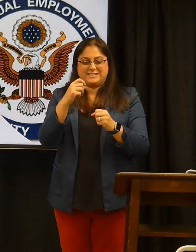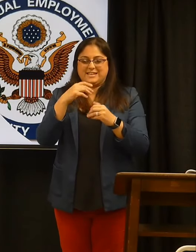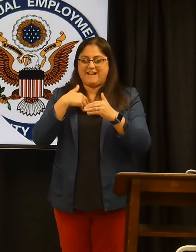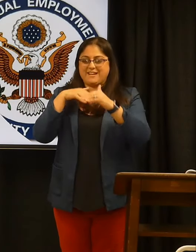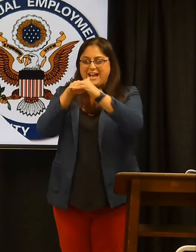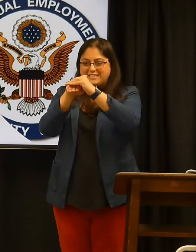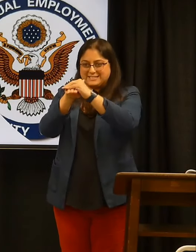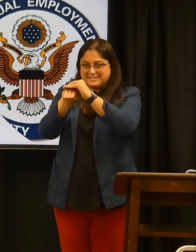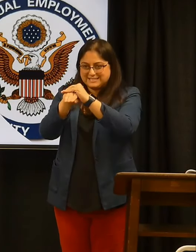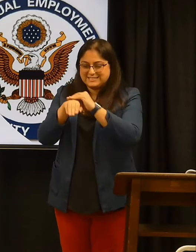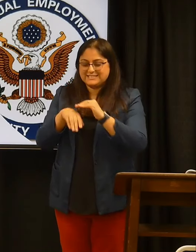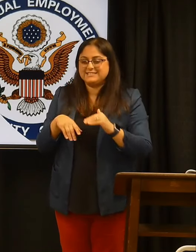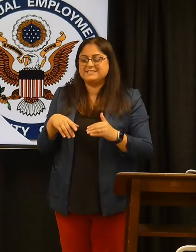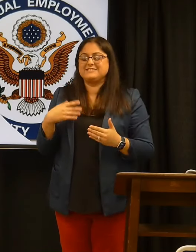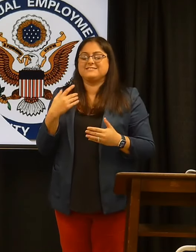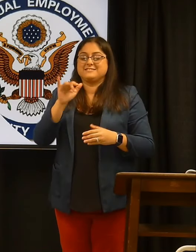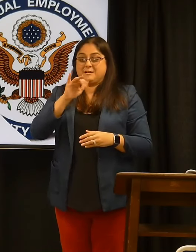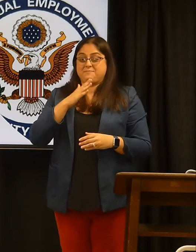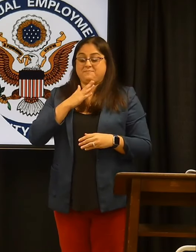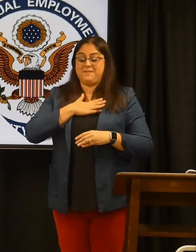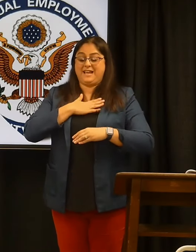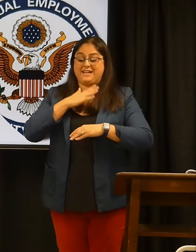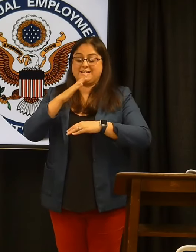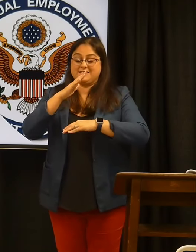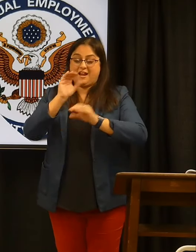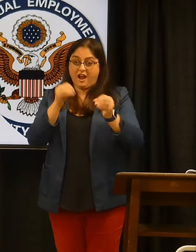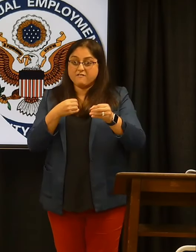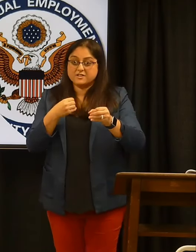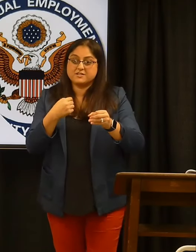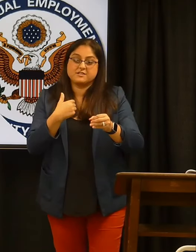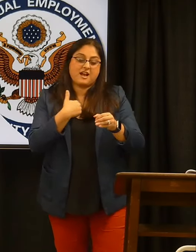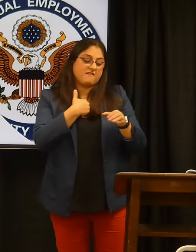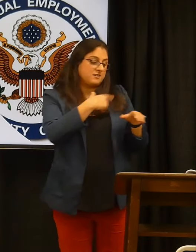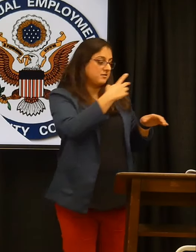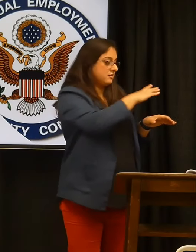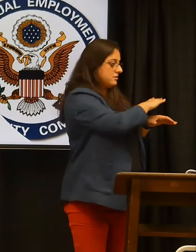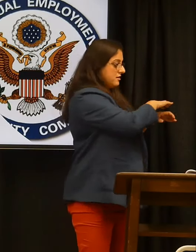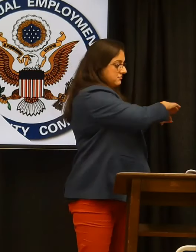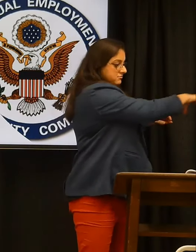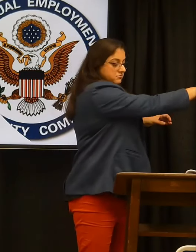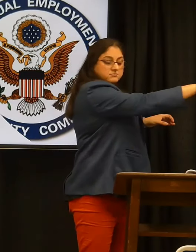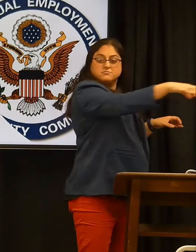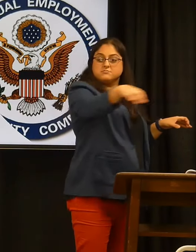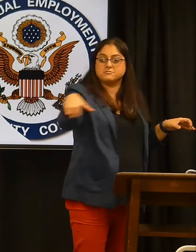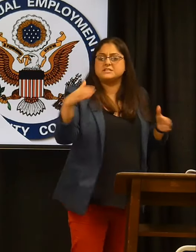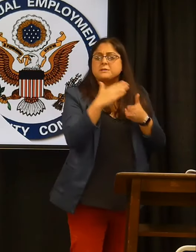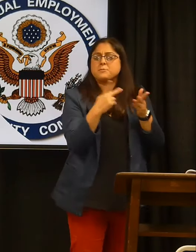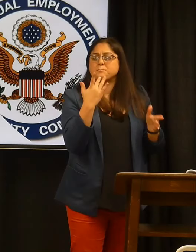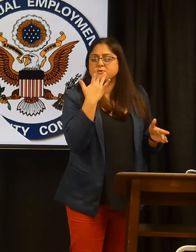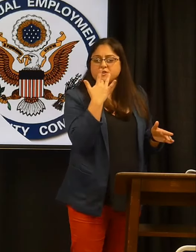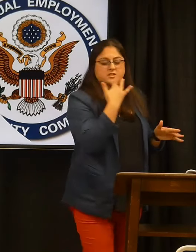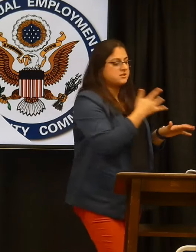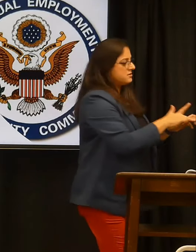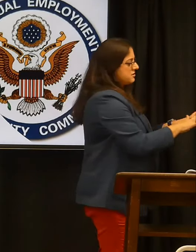more visual, and so deaf people have access. My office, I have a